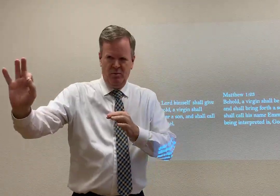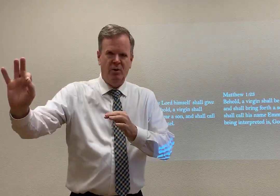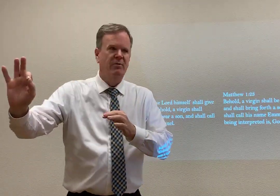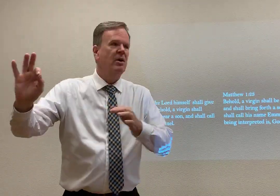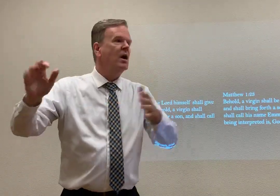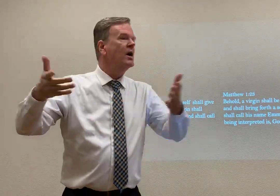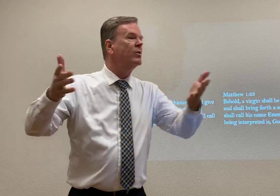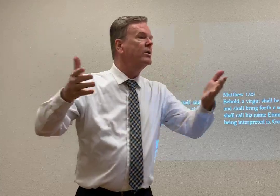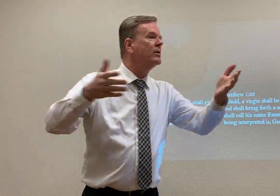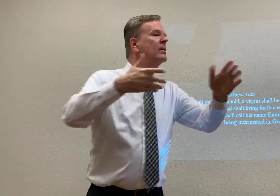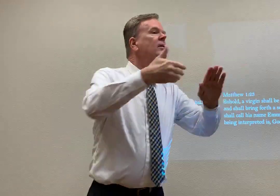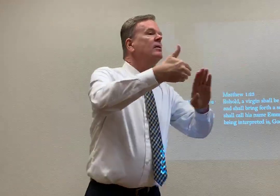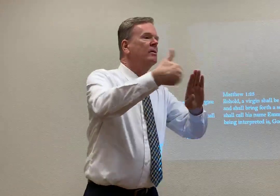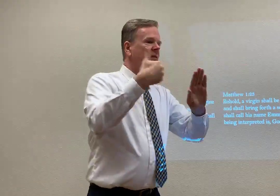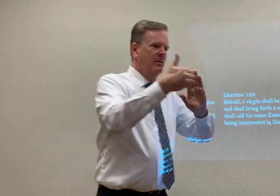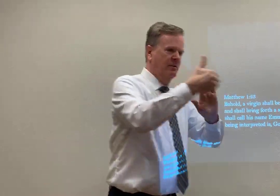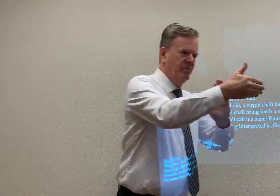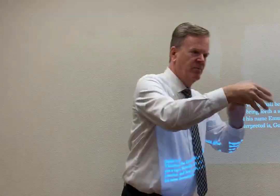Yeah, perfect.